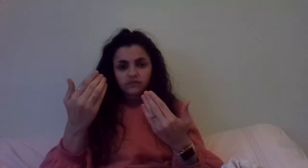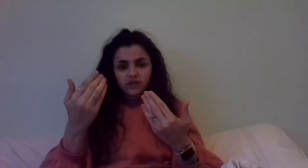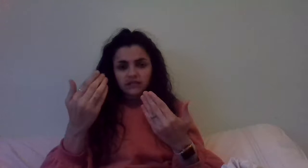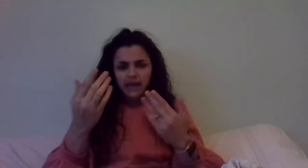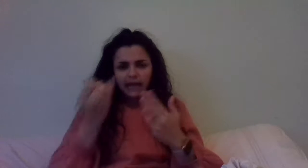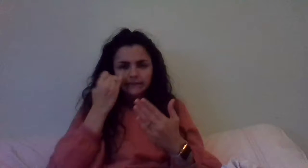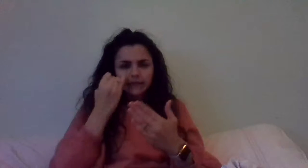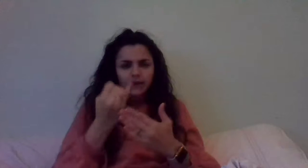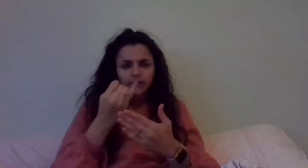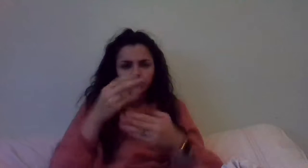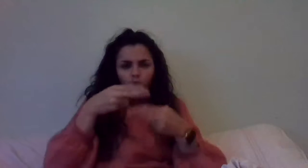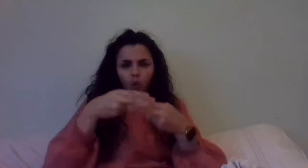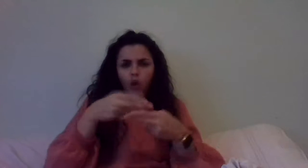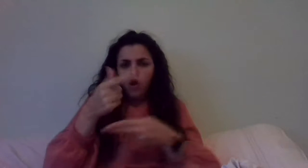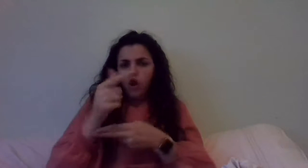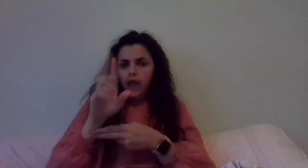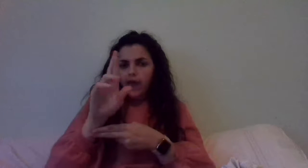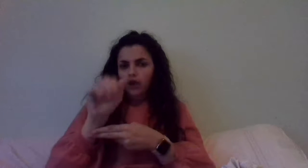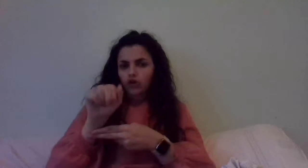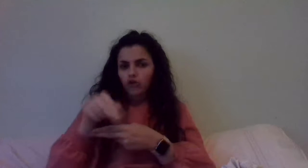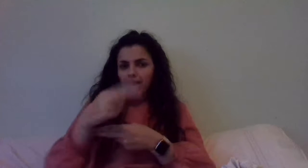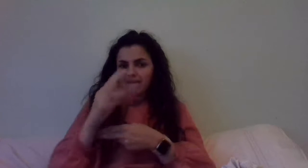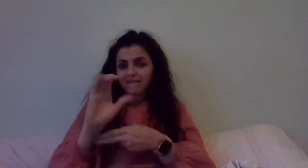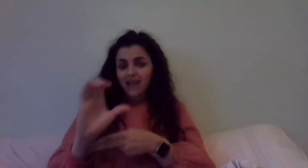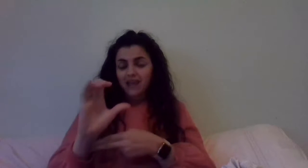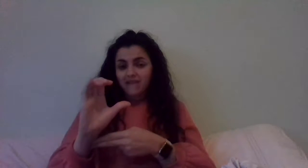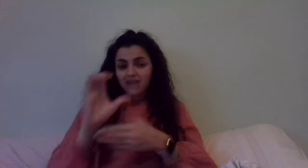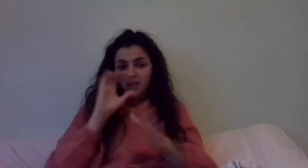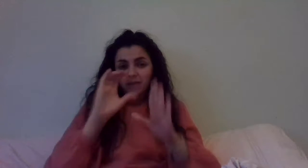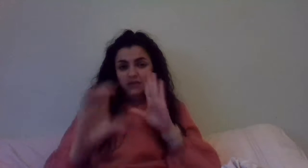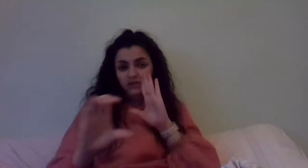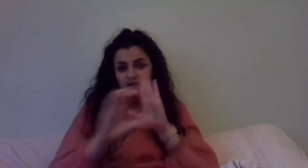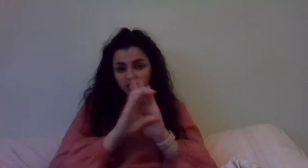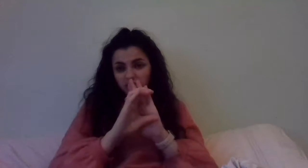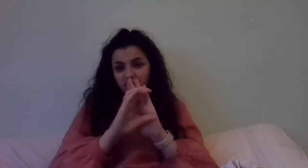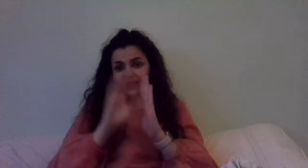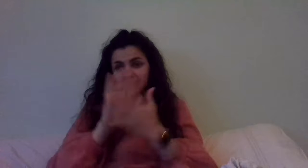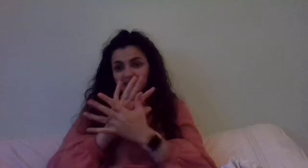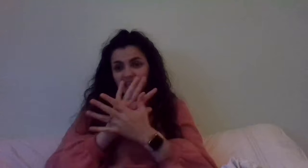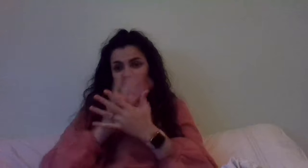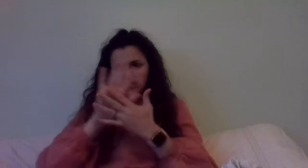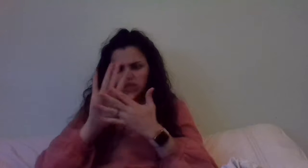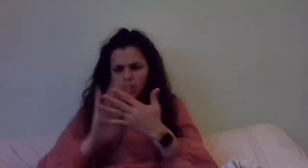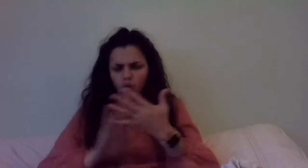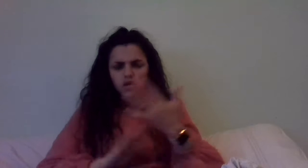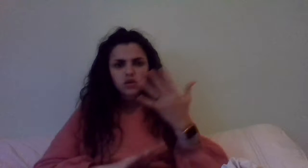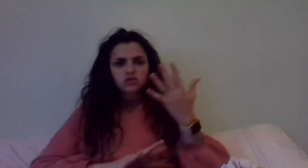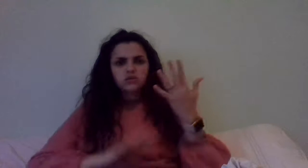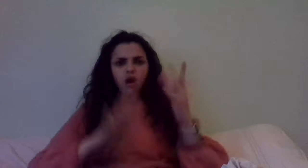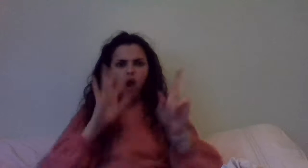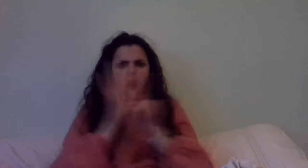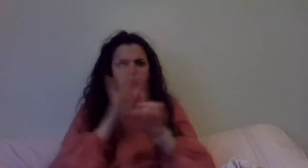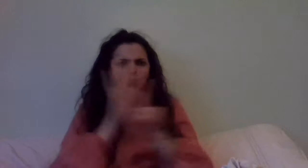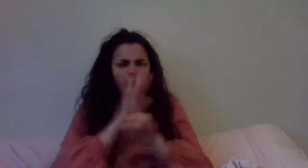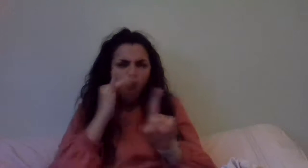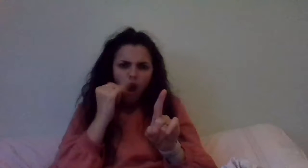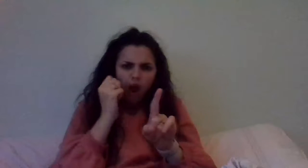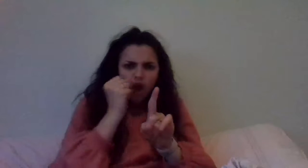series was a big hit. This November 1941 issue of Fortune magazine brings tons of attention to the series,